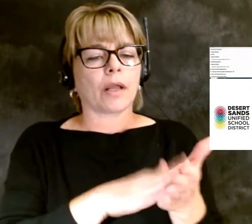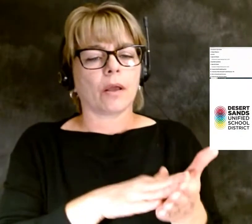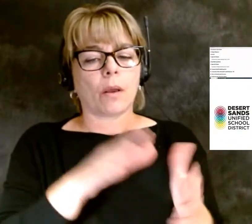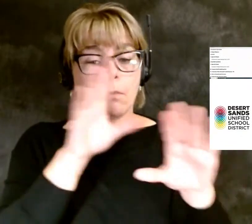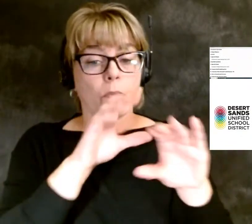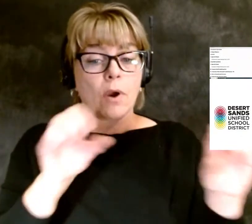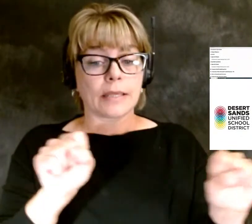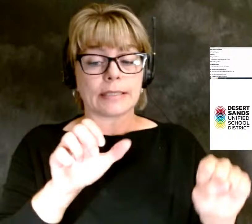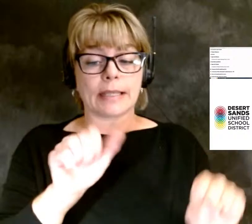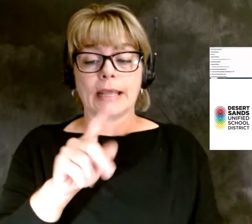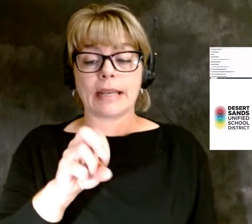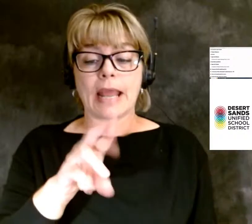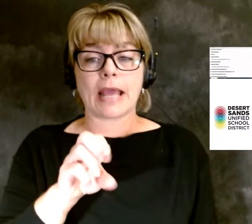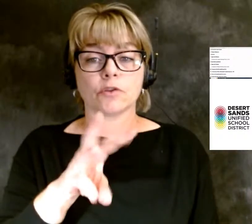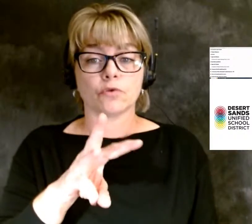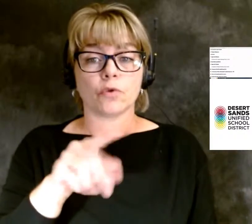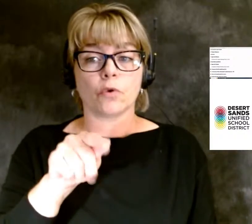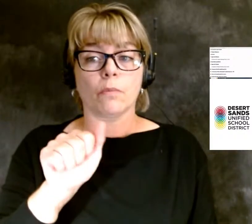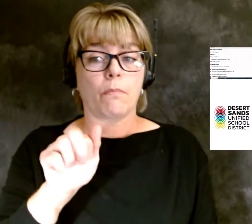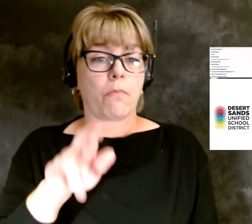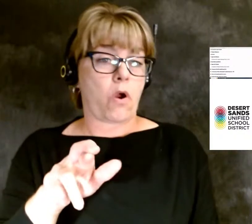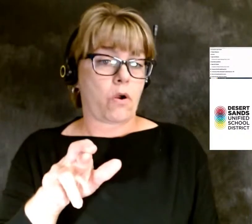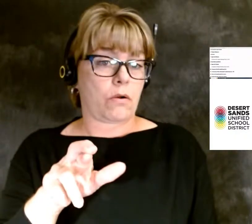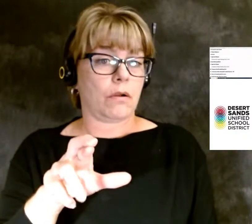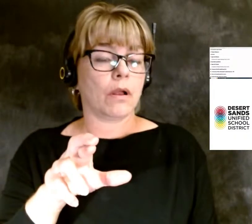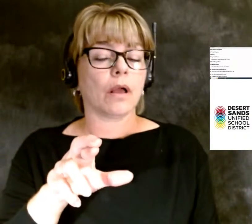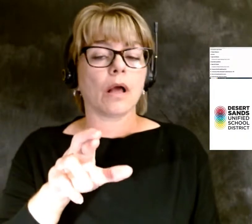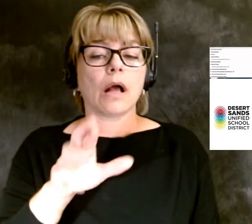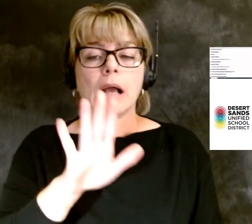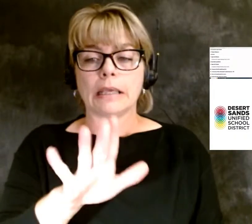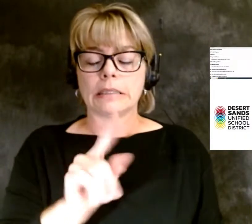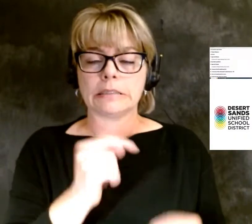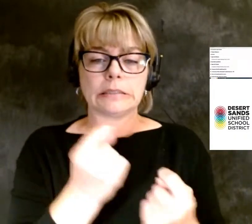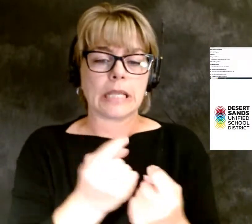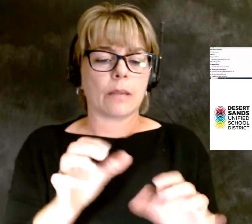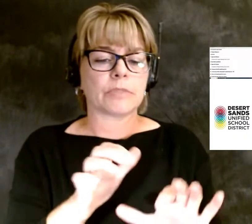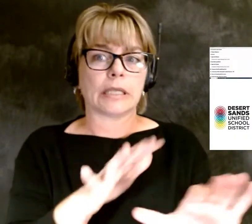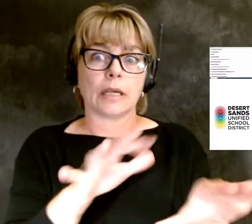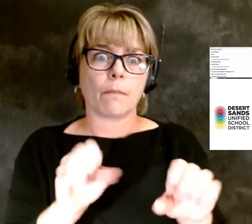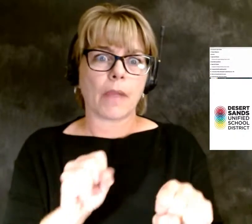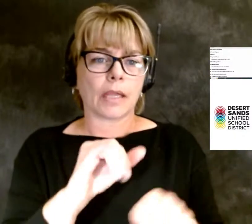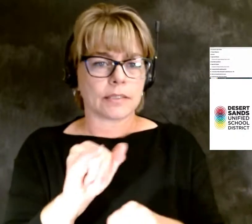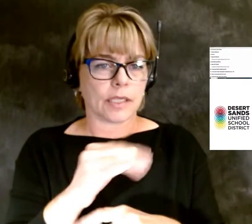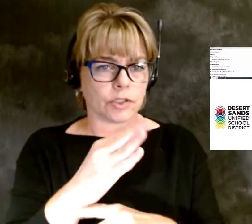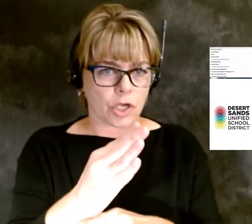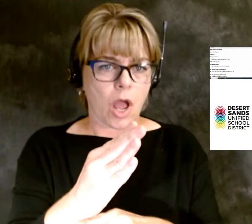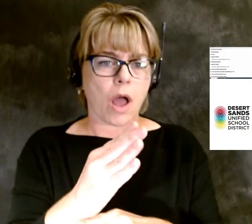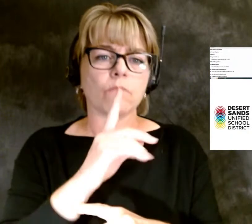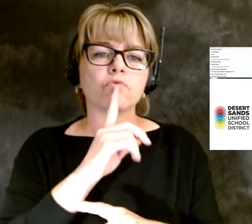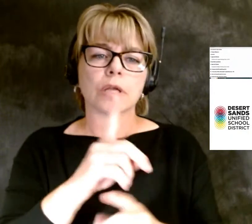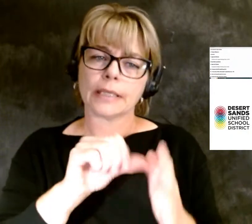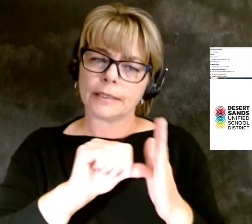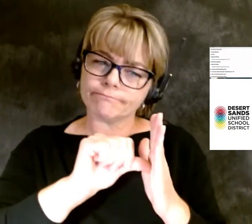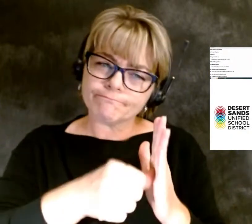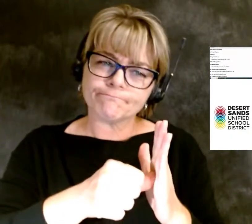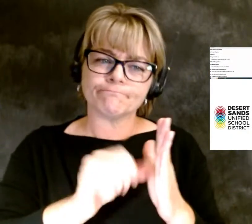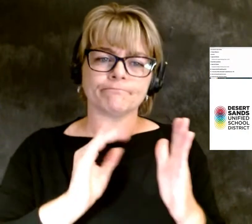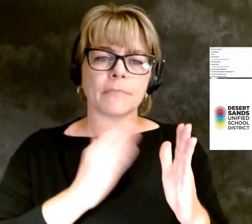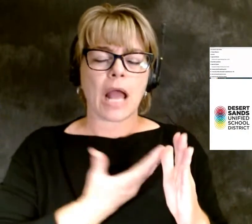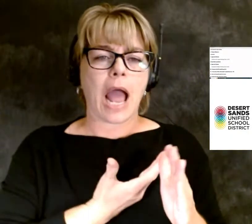from CSCA, and his team did an amazing job on Friday highlighting our classified employees and having an end of the